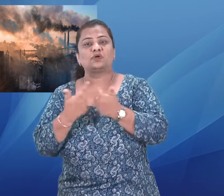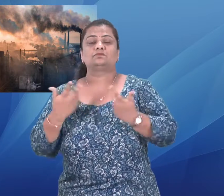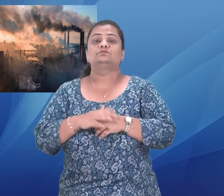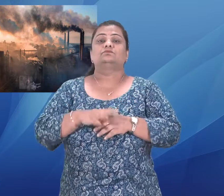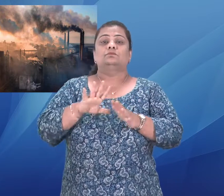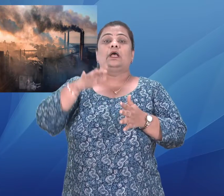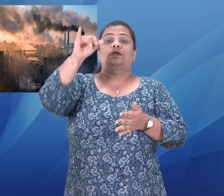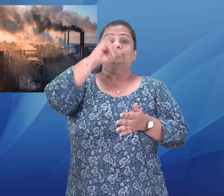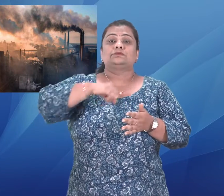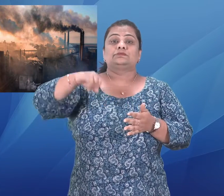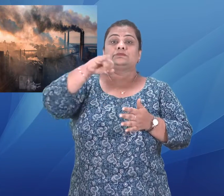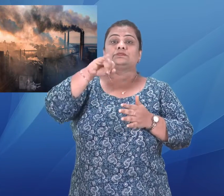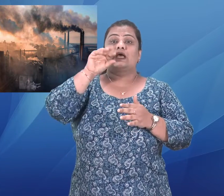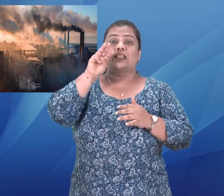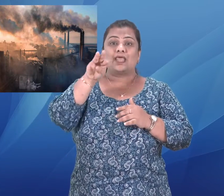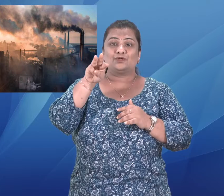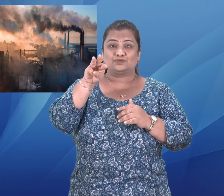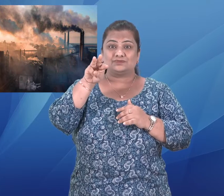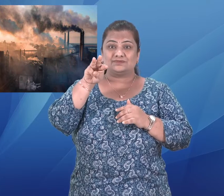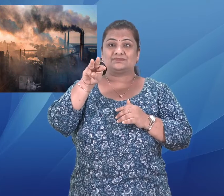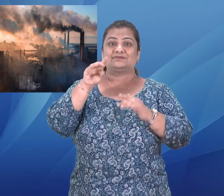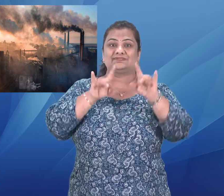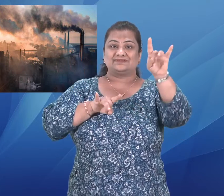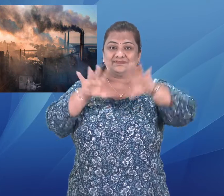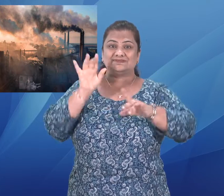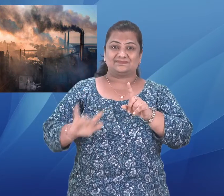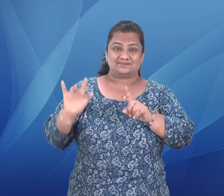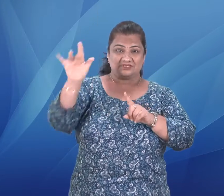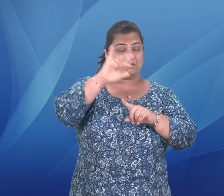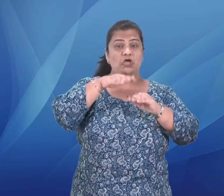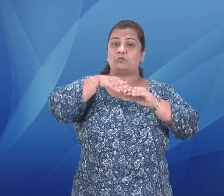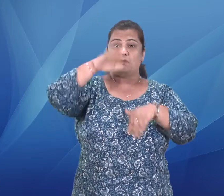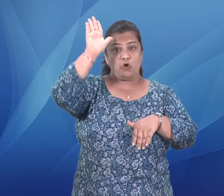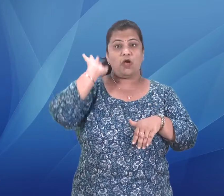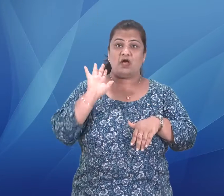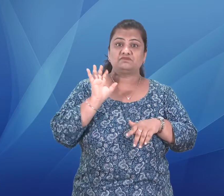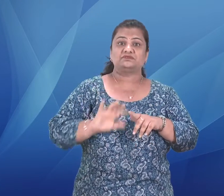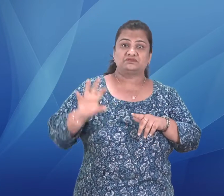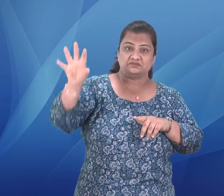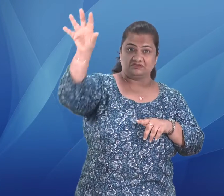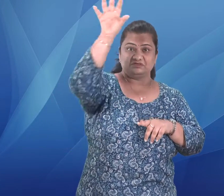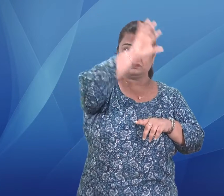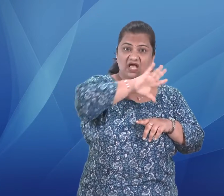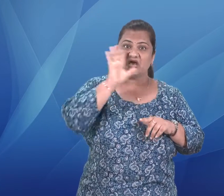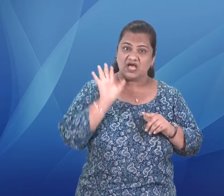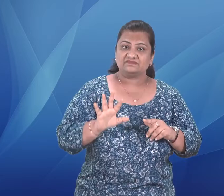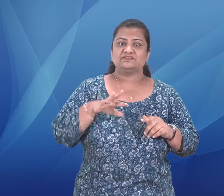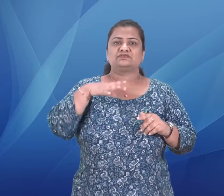settings. The poorest air quality was found in the eastern Mediterranean and Southeast Asia regions and Africa. The findings